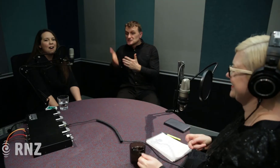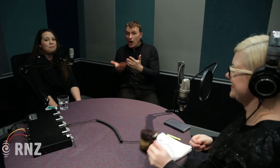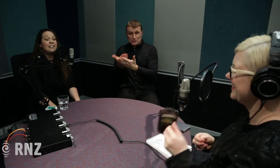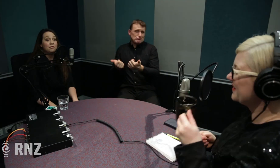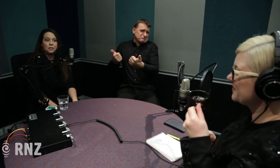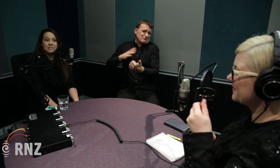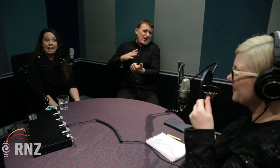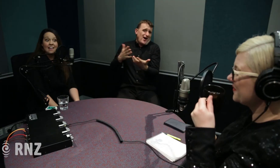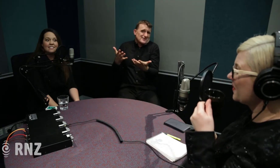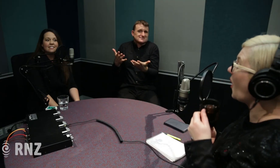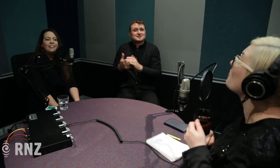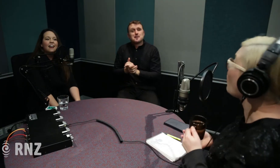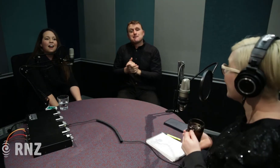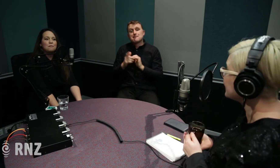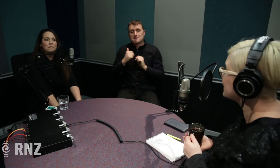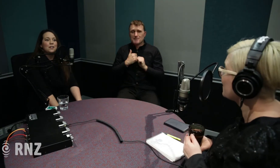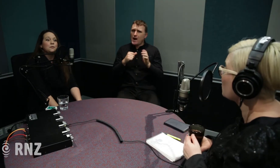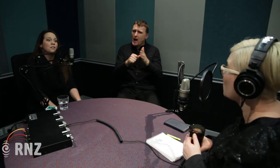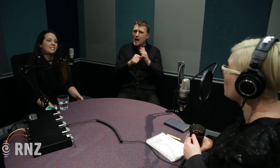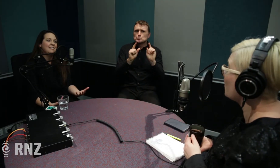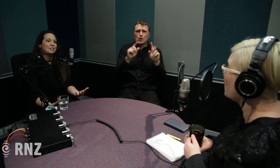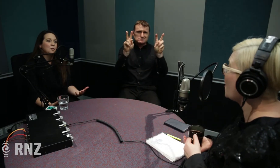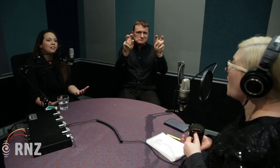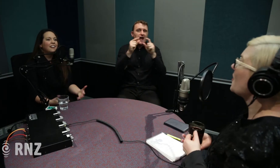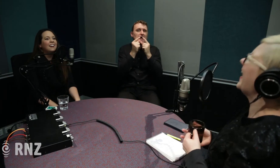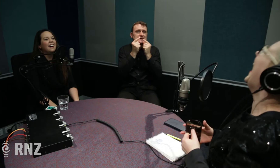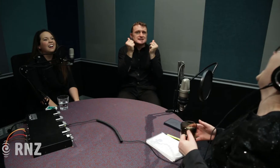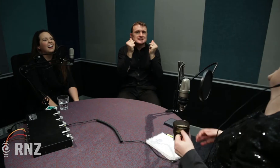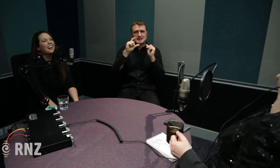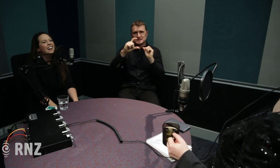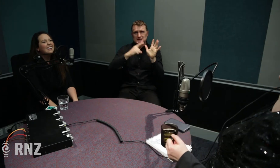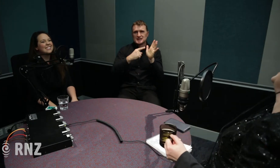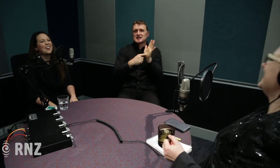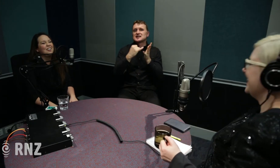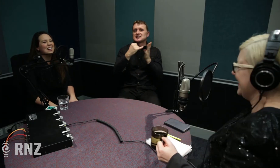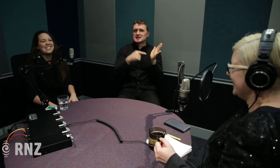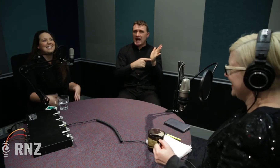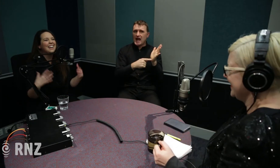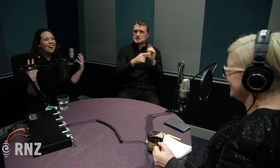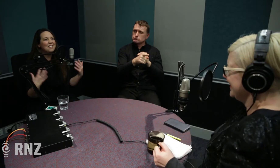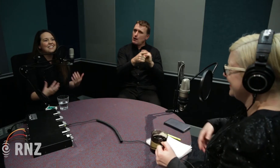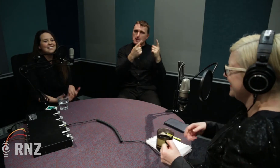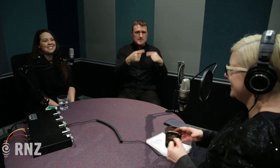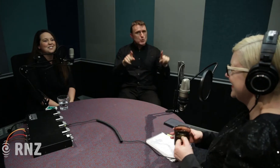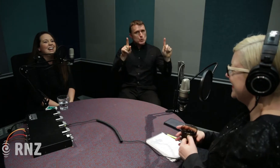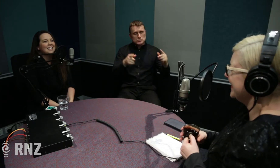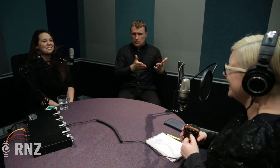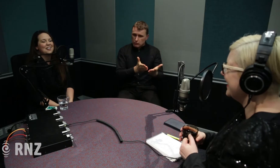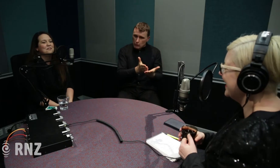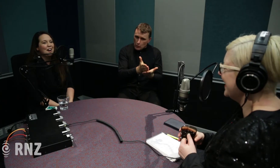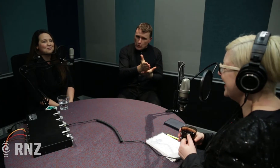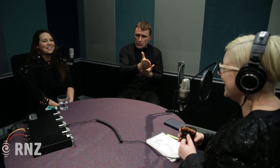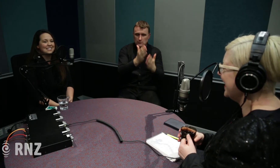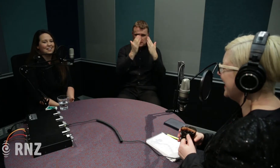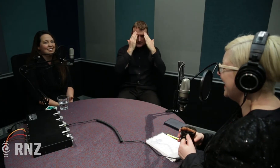my Everest was Cats, right? Because it was nonsensical. So I had the dictionary out every